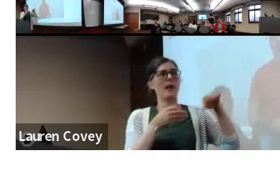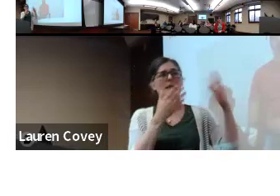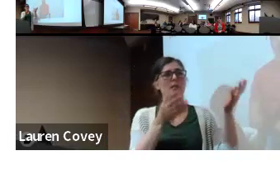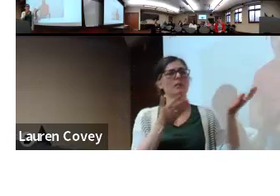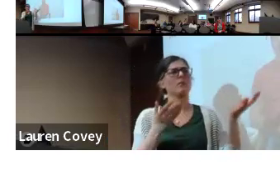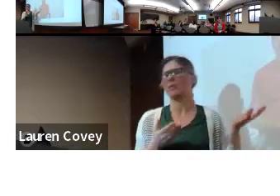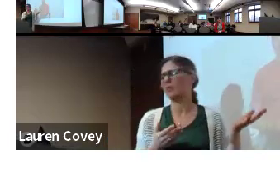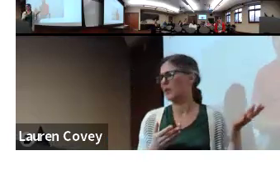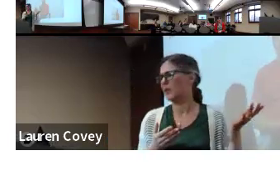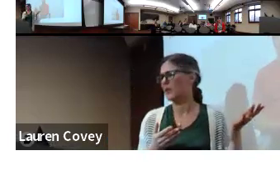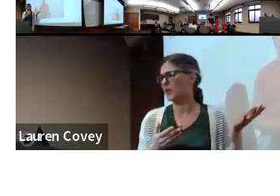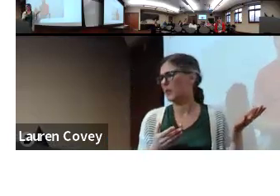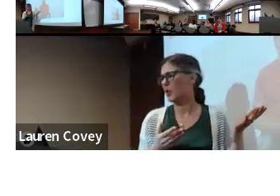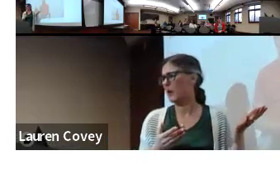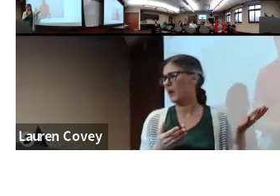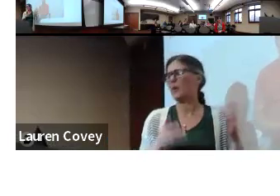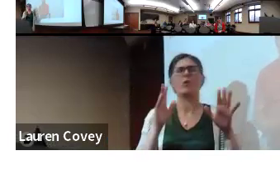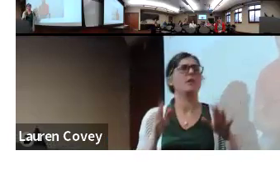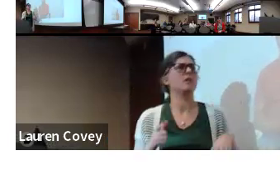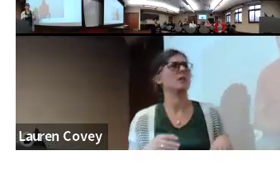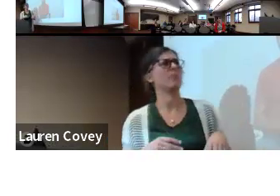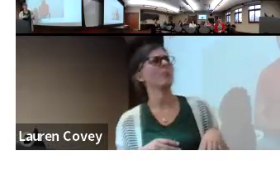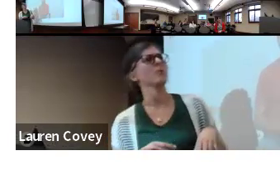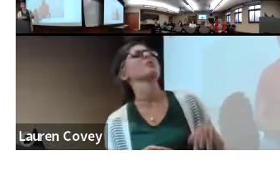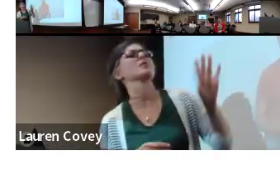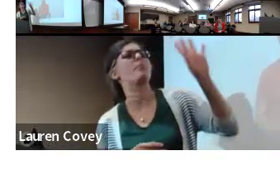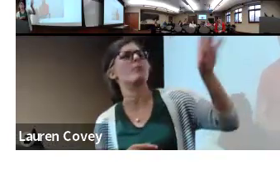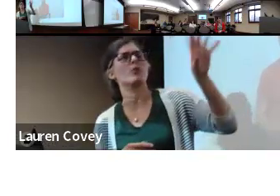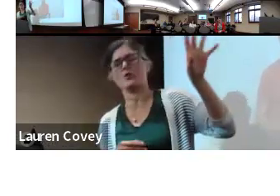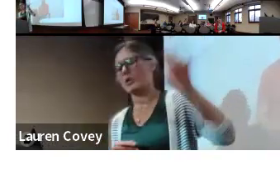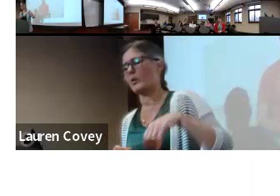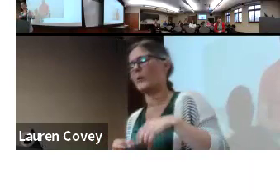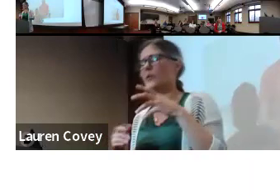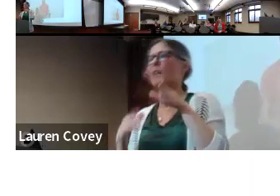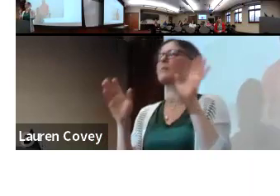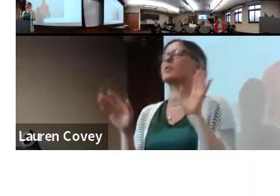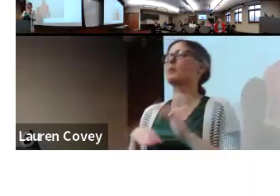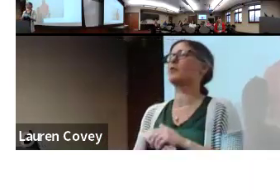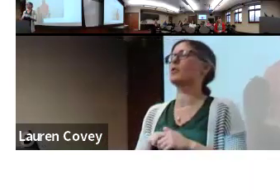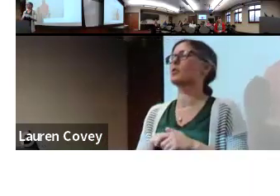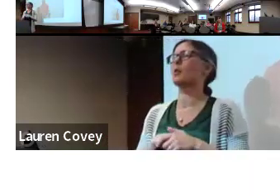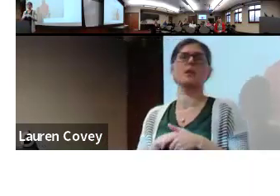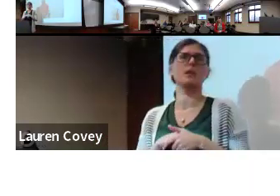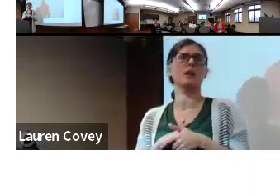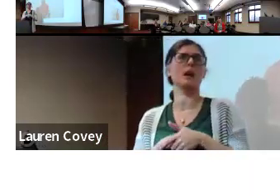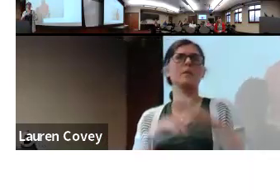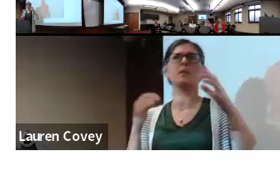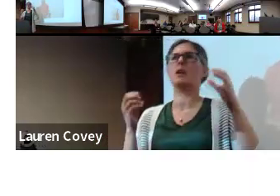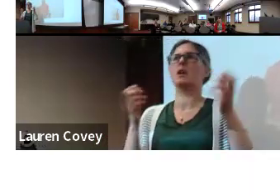a story like this. Is it the balloon man? I'm not sure if this is a pop. Oh, this is a popsicle story. So same difference.